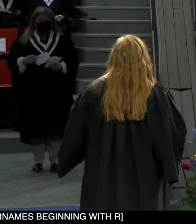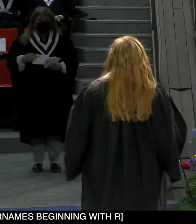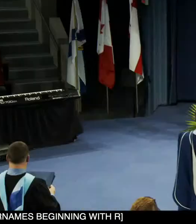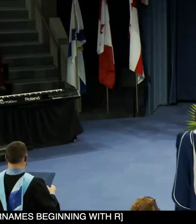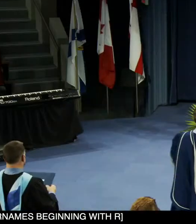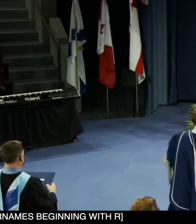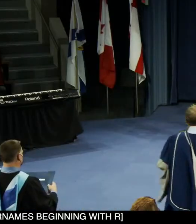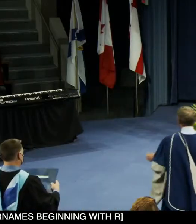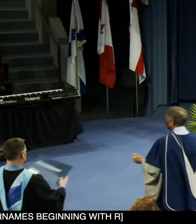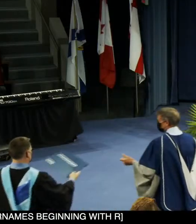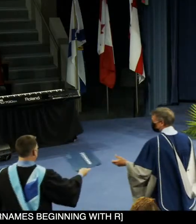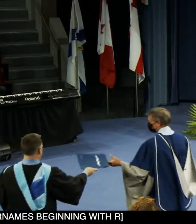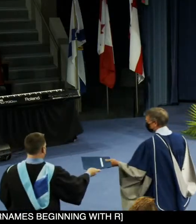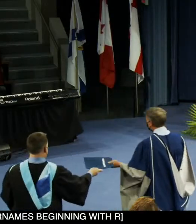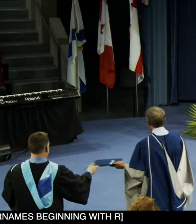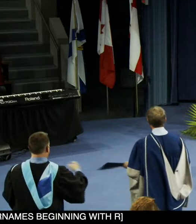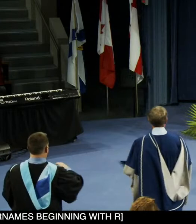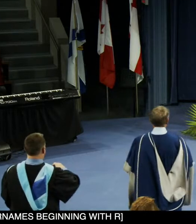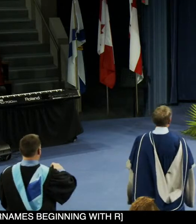Sasha Russo.